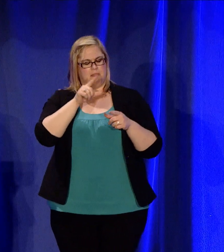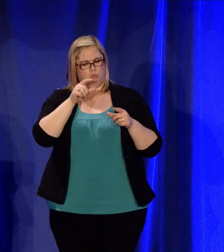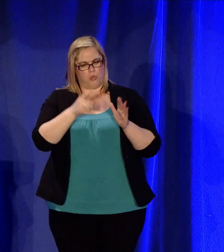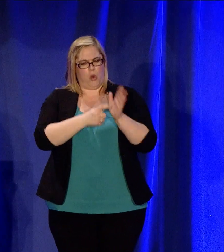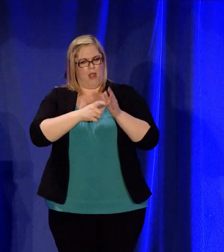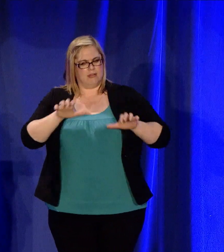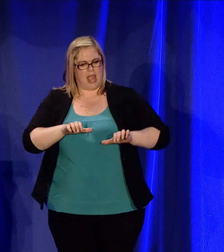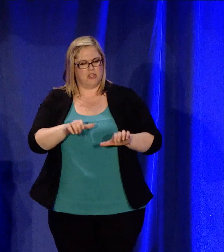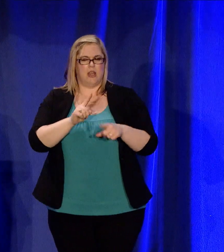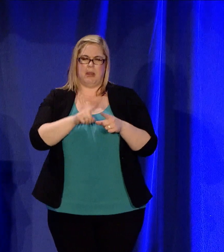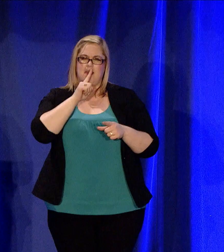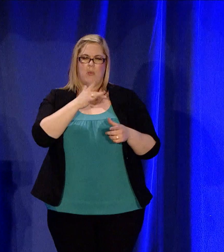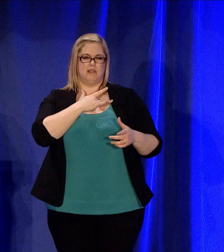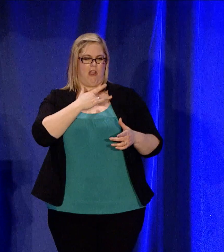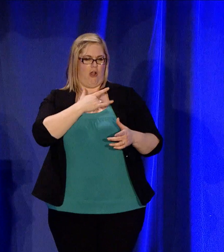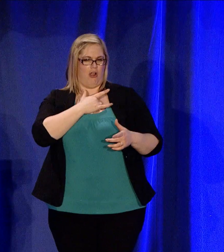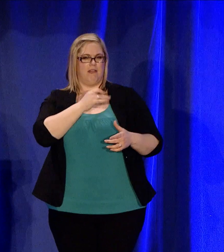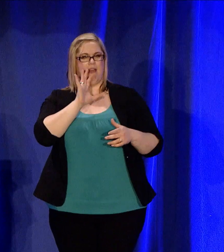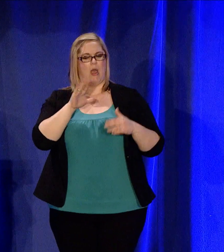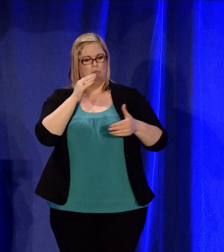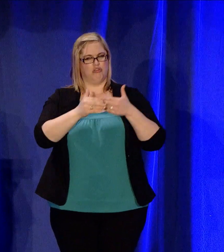but the beating heart of our progressive state.